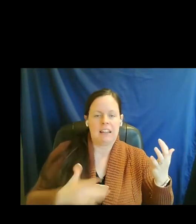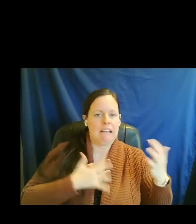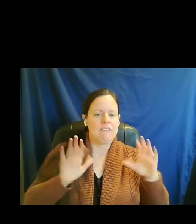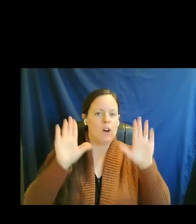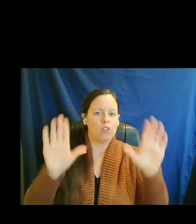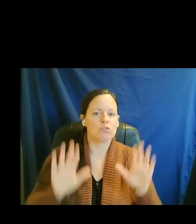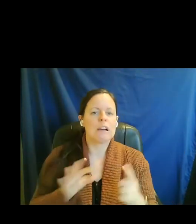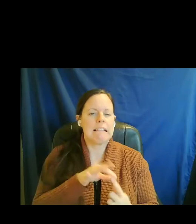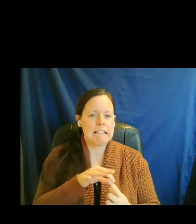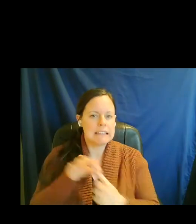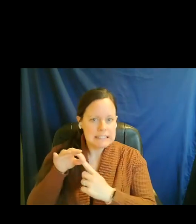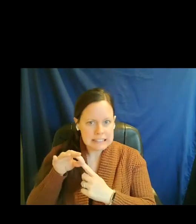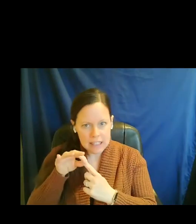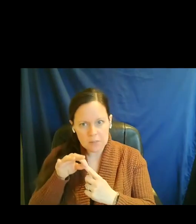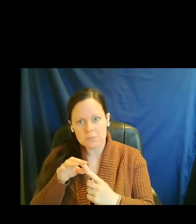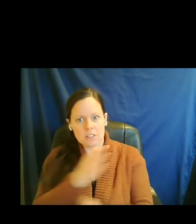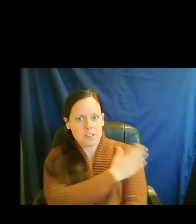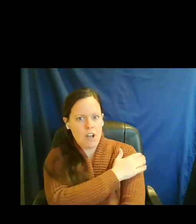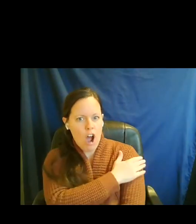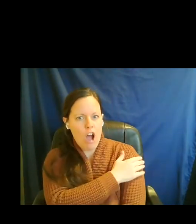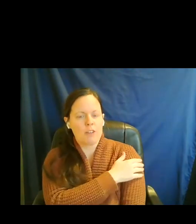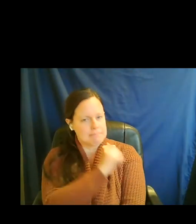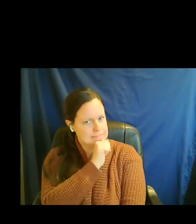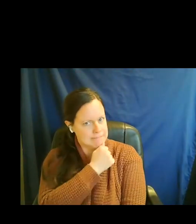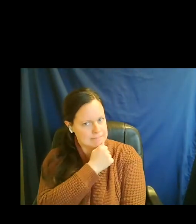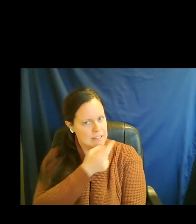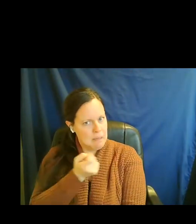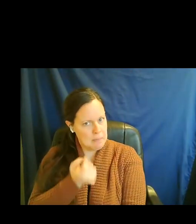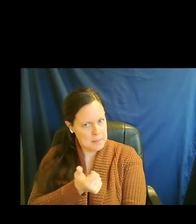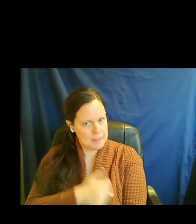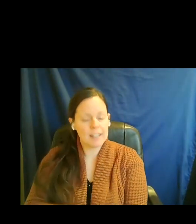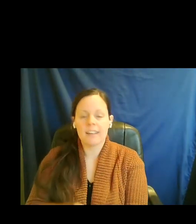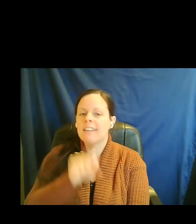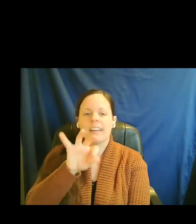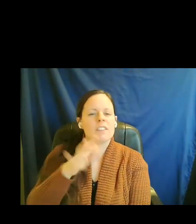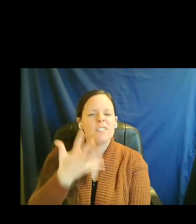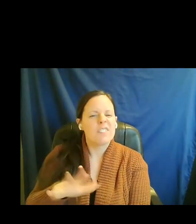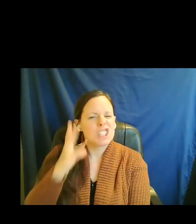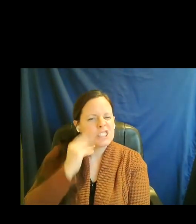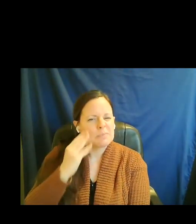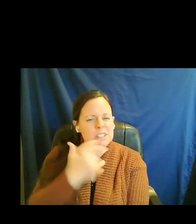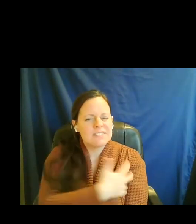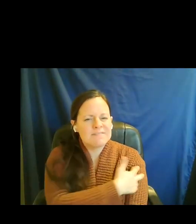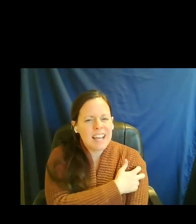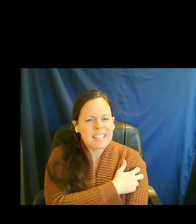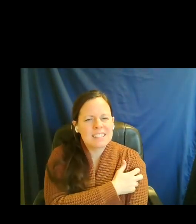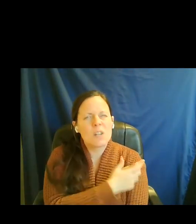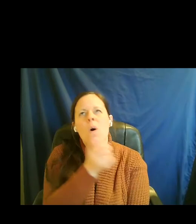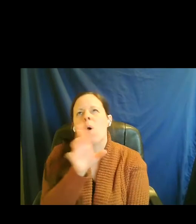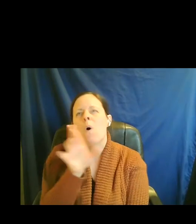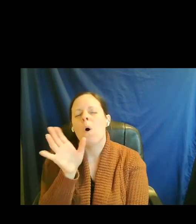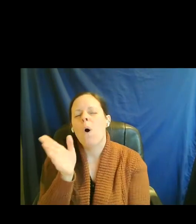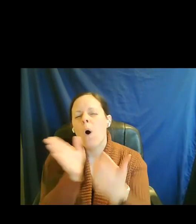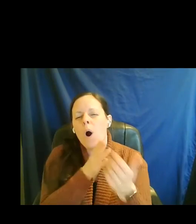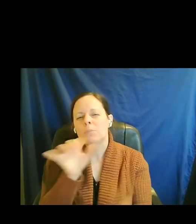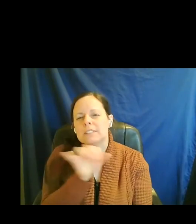except for my arm pain. And if you've had a vaccine before, or I kind of attribute it to, mine was like